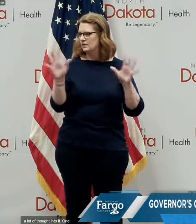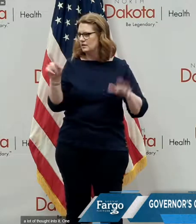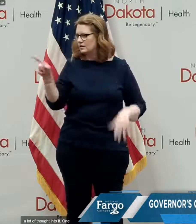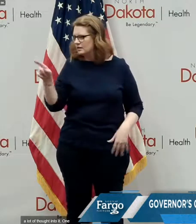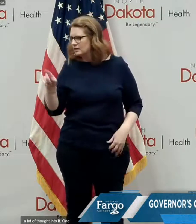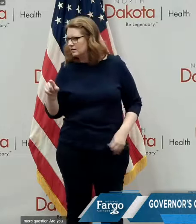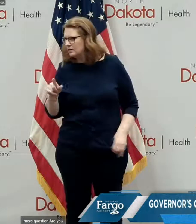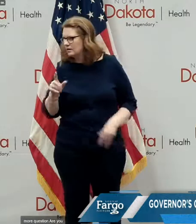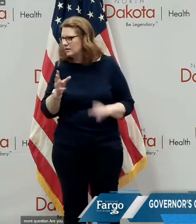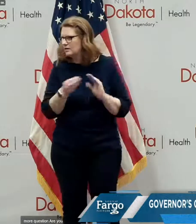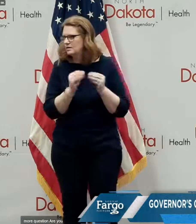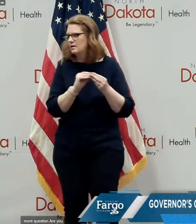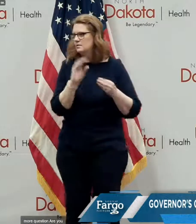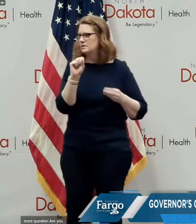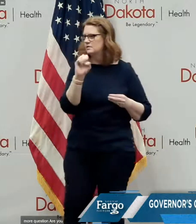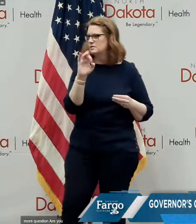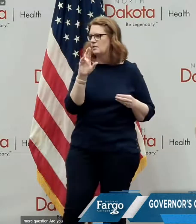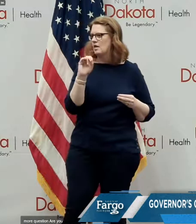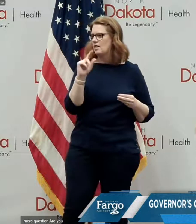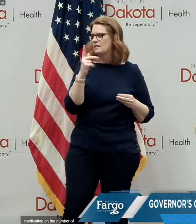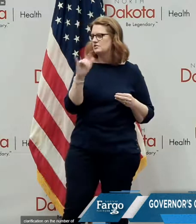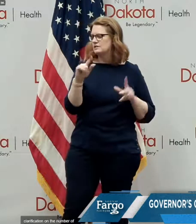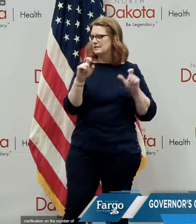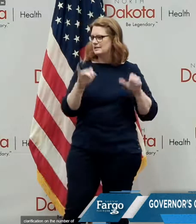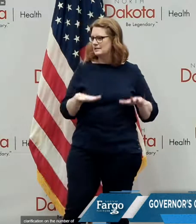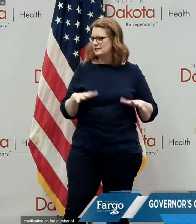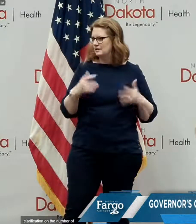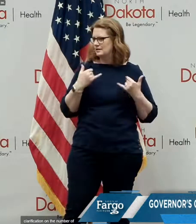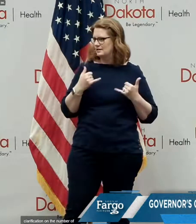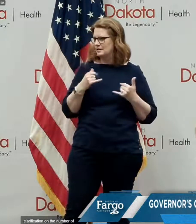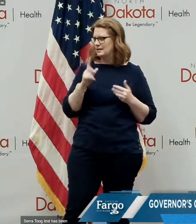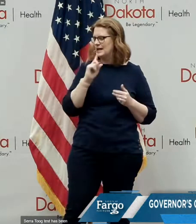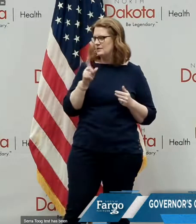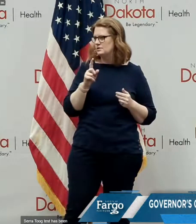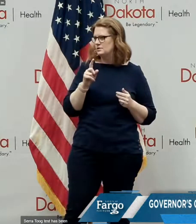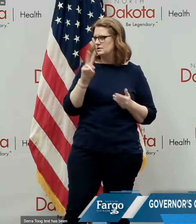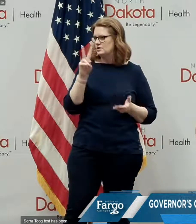clarification on the number of serology, total number of serology tests that's got an update. It's actually